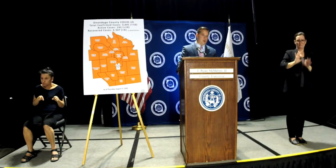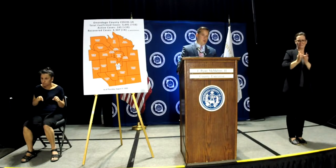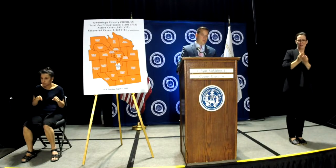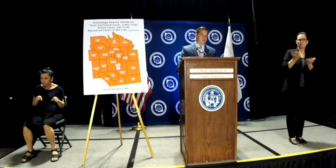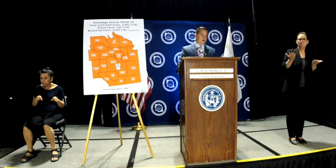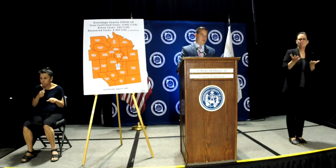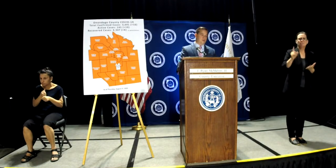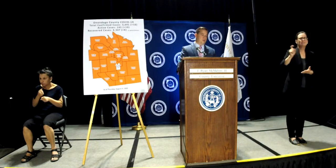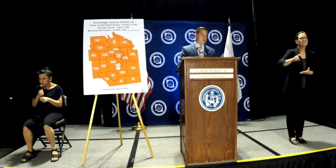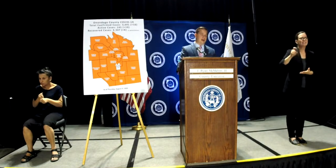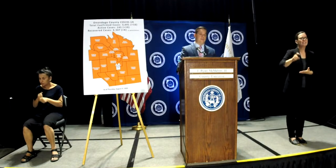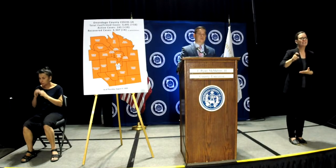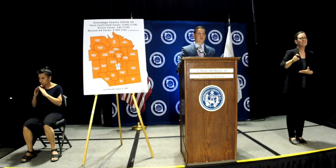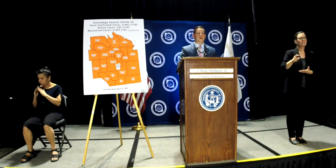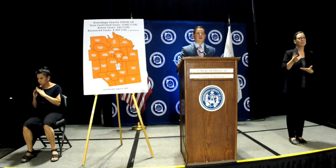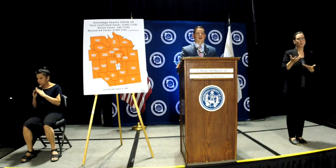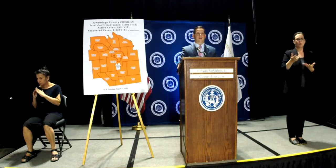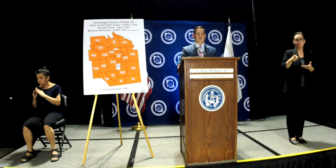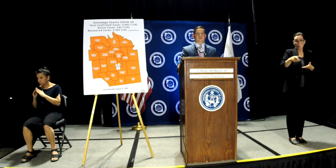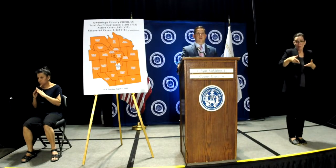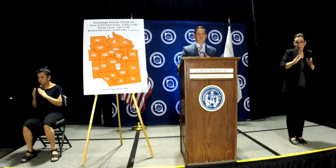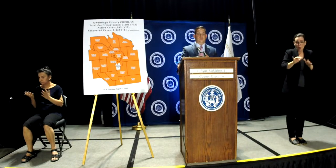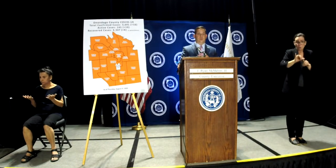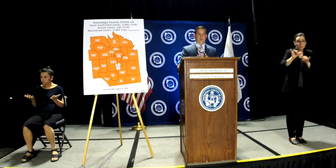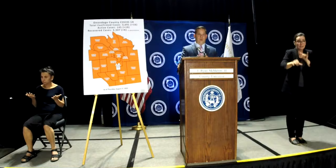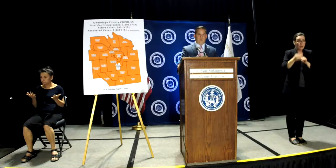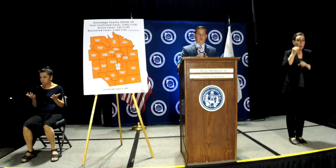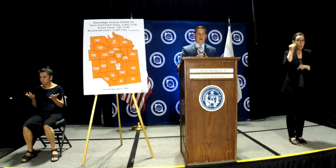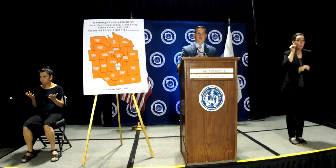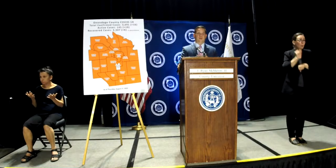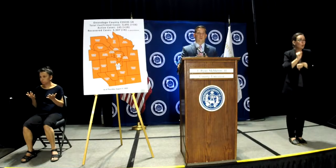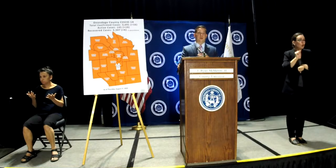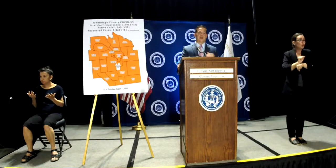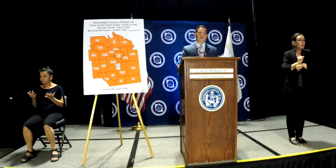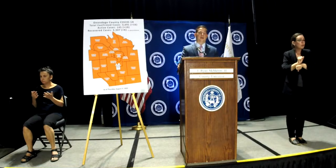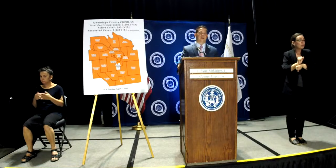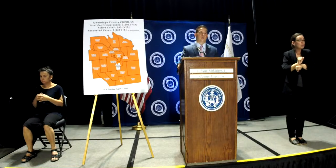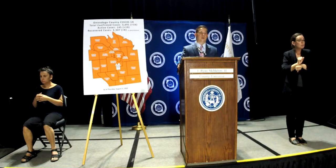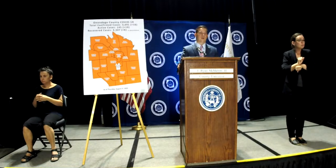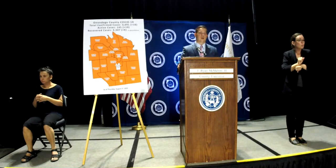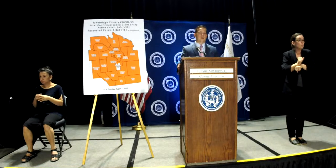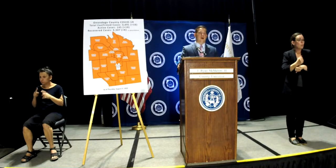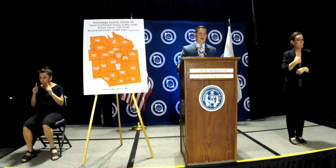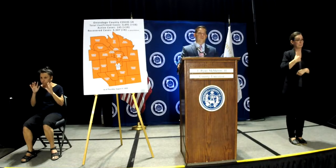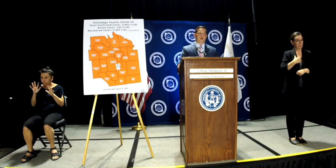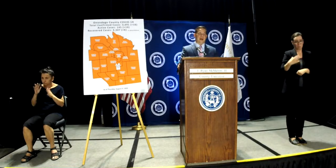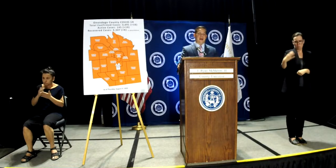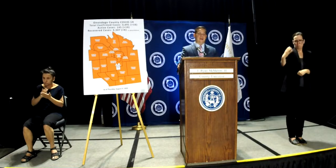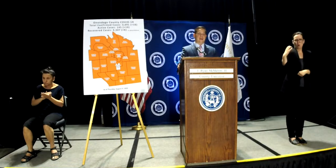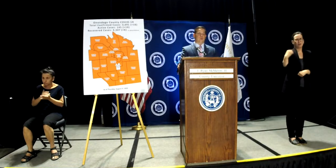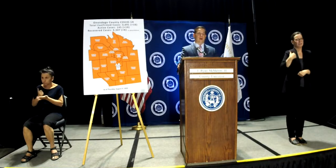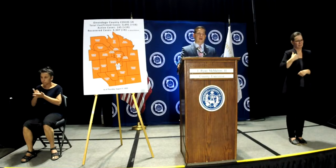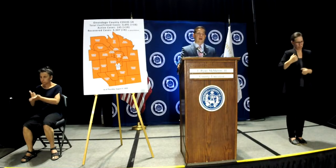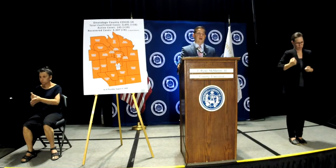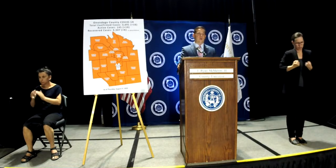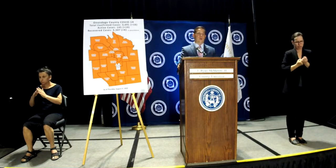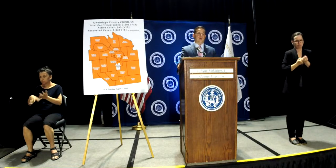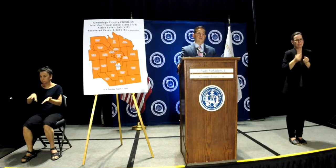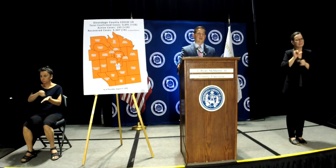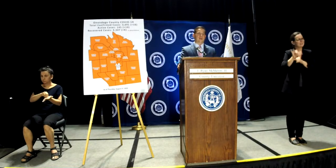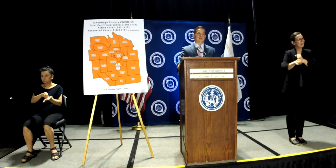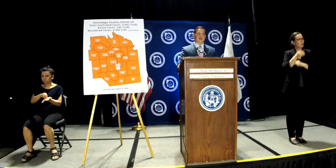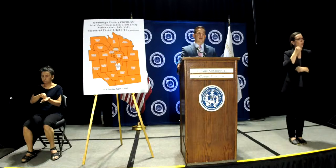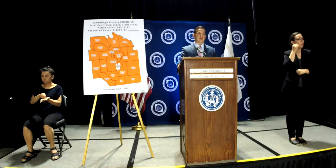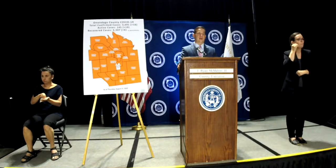be at home to cover those gaps? And that's something as an employer we're trying to be accommodating with. But at right now,